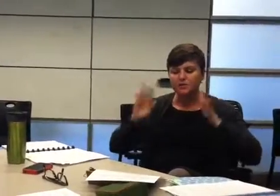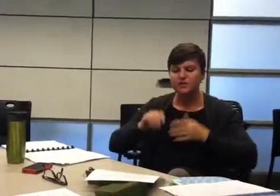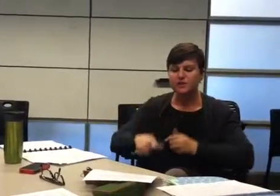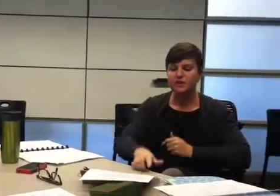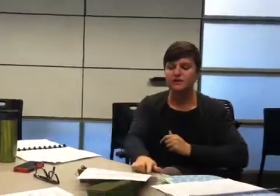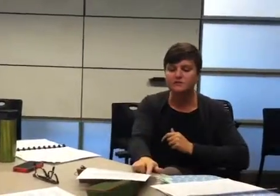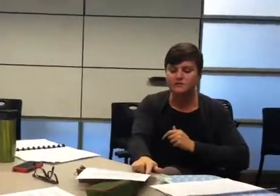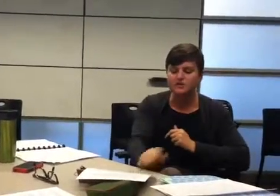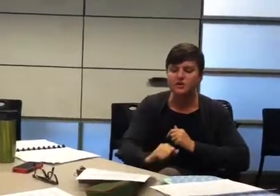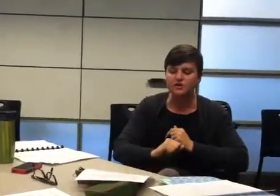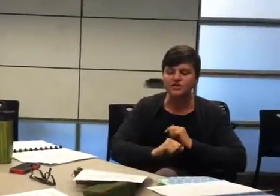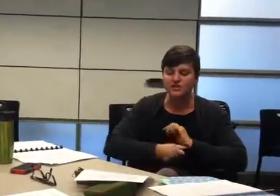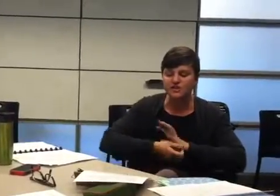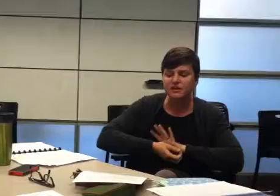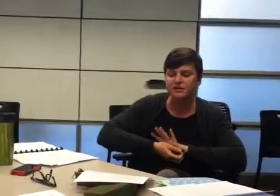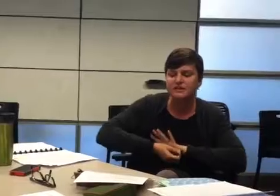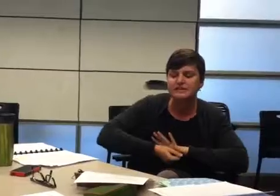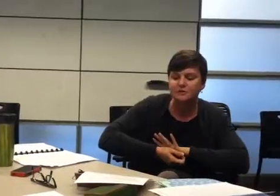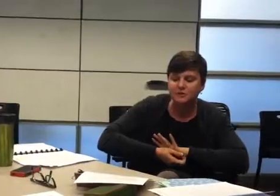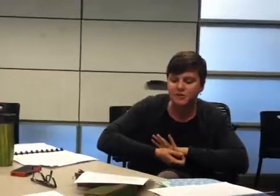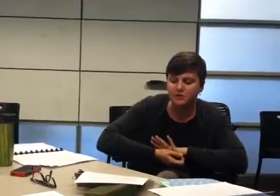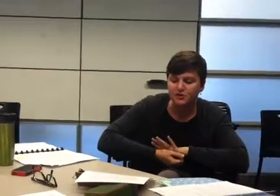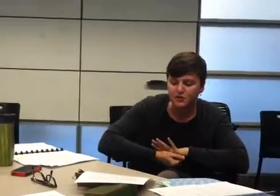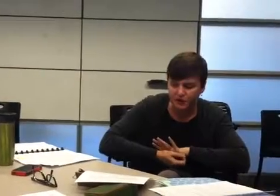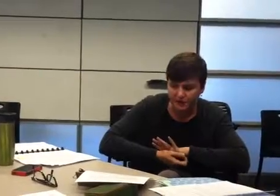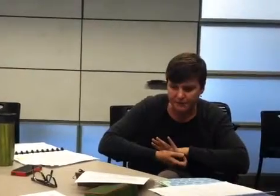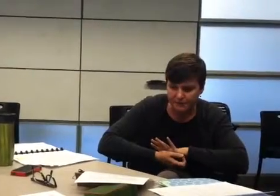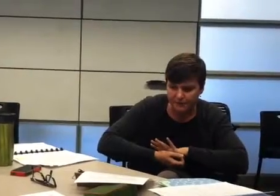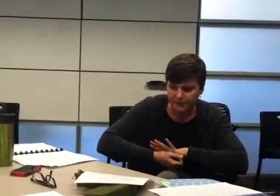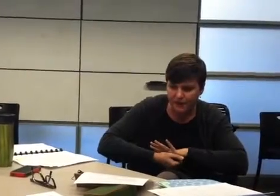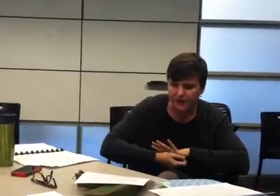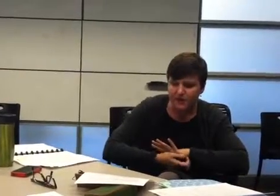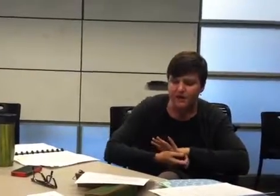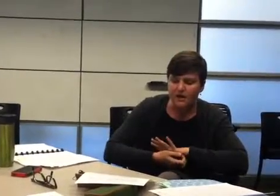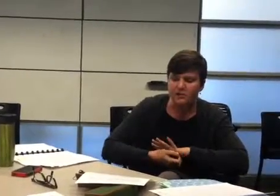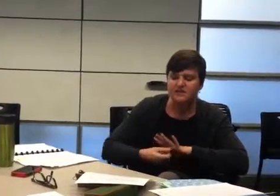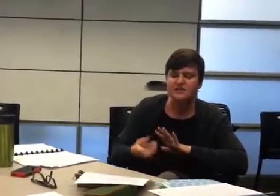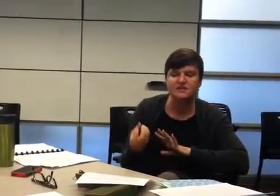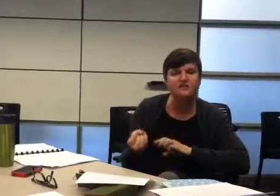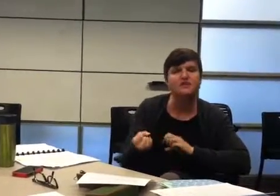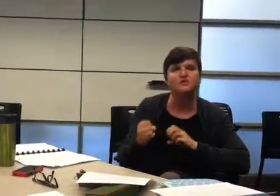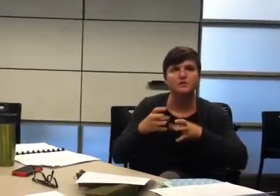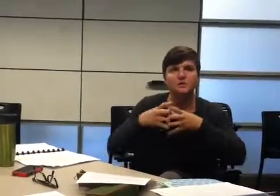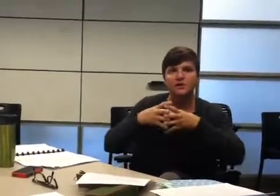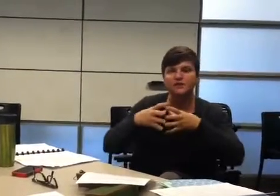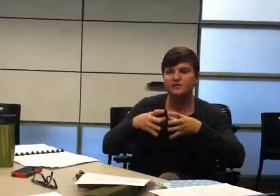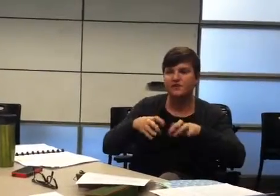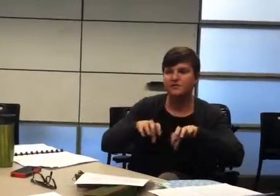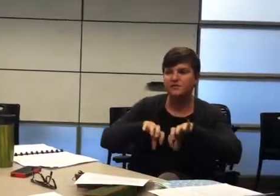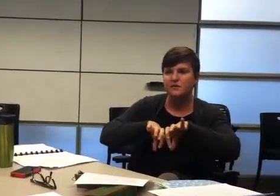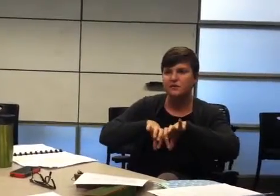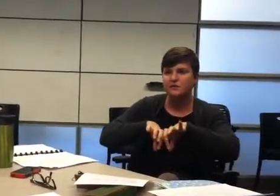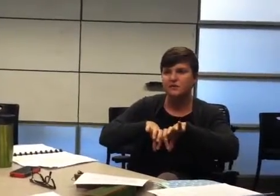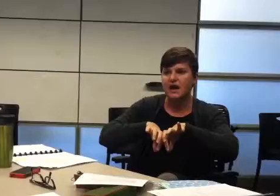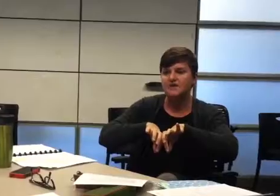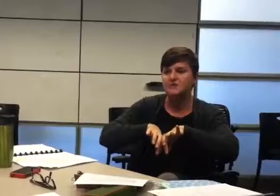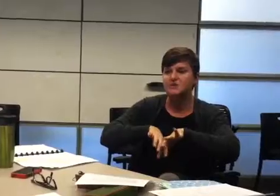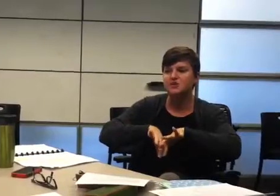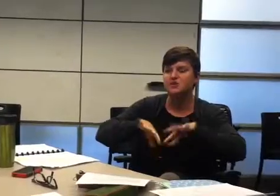Moving on, totally generic example number 3. And this is another one where I've asked them to